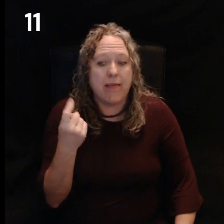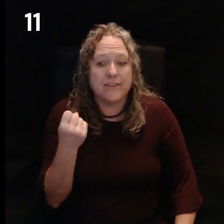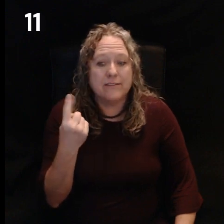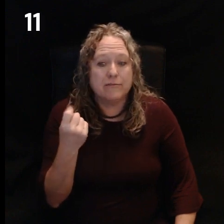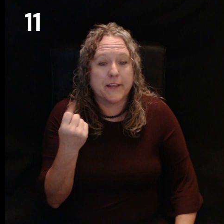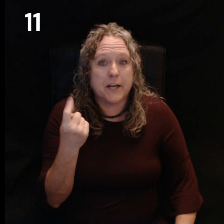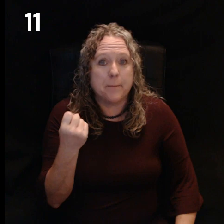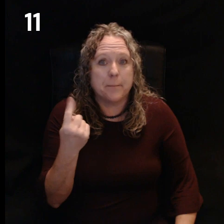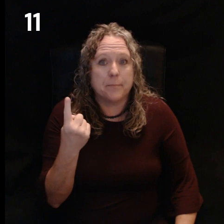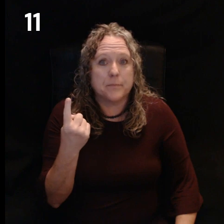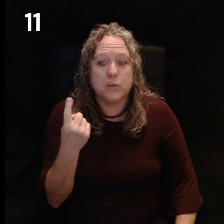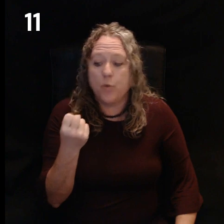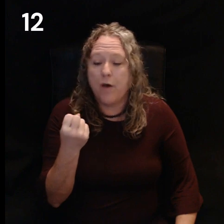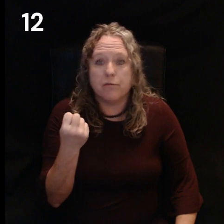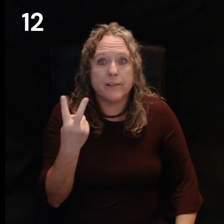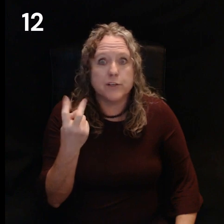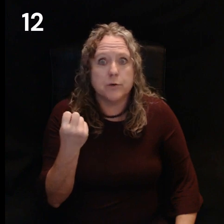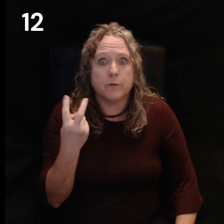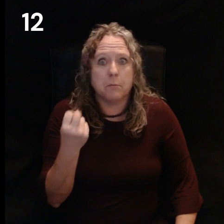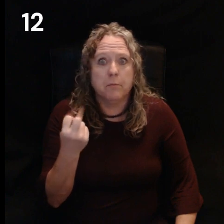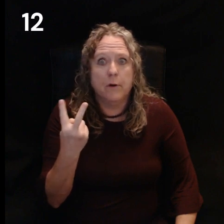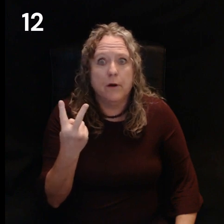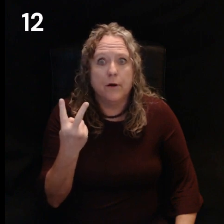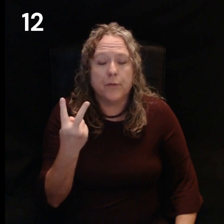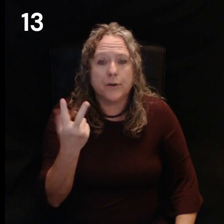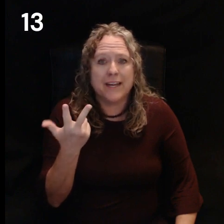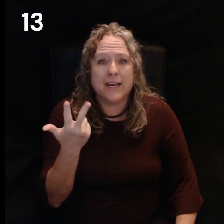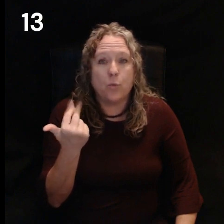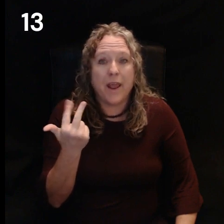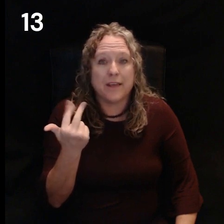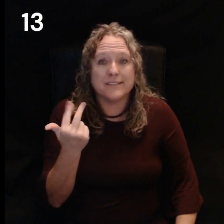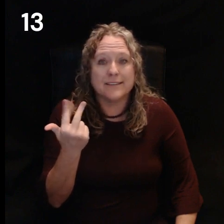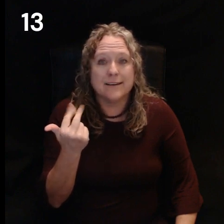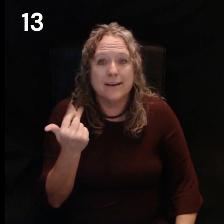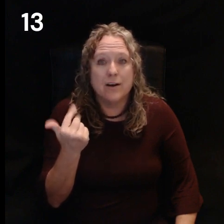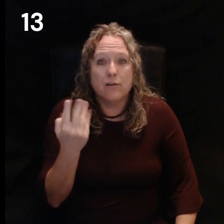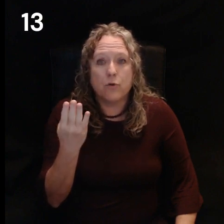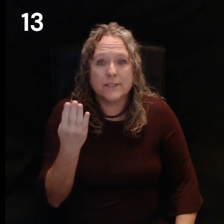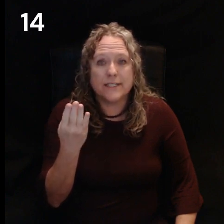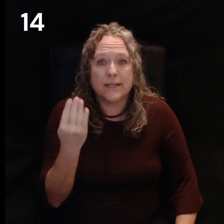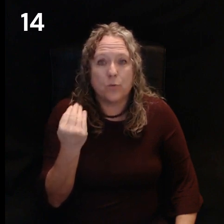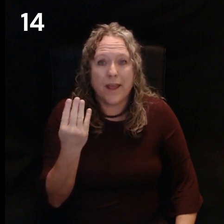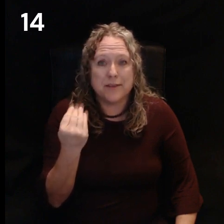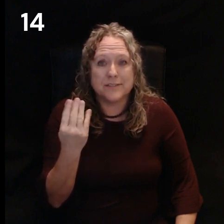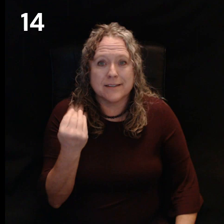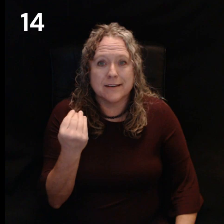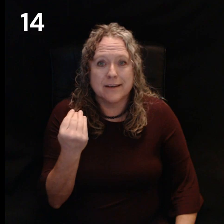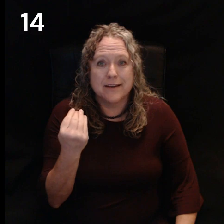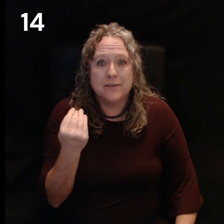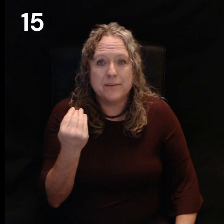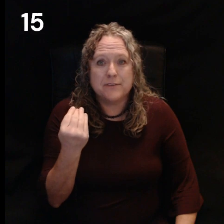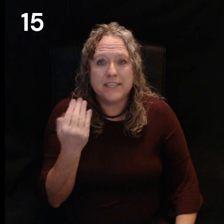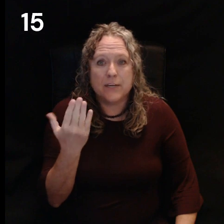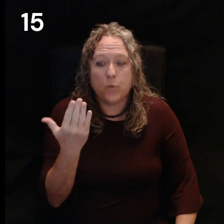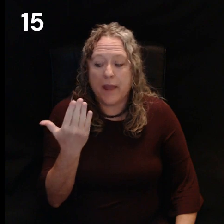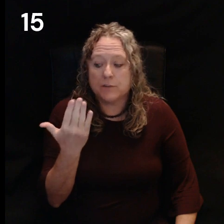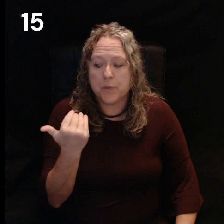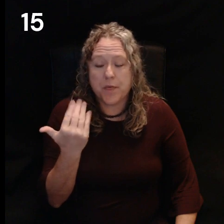11, flick it up. 12, flick 2 of them. 13, waves. 14, waves. 15, waves with the thumb